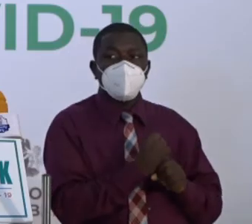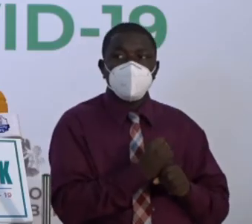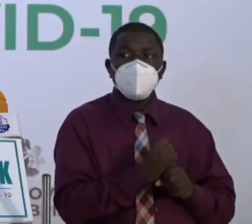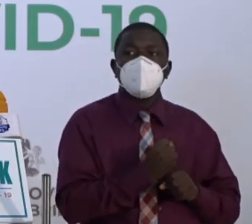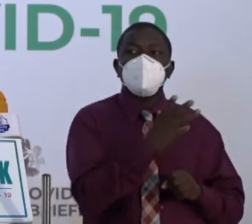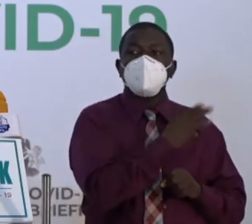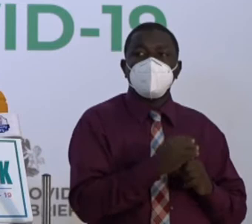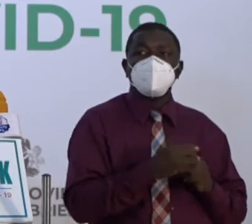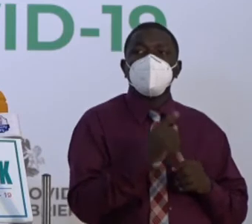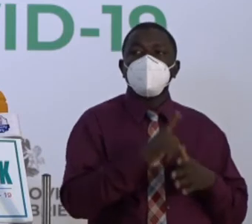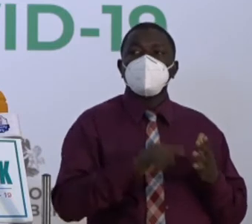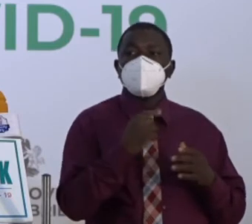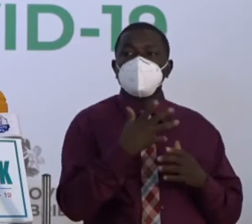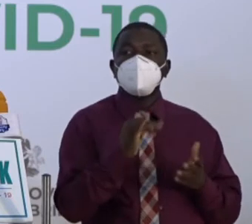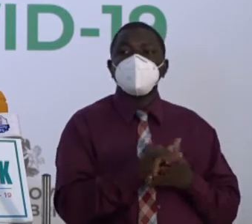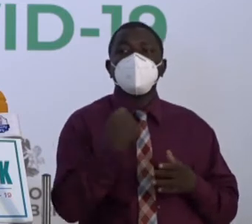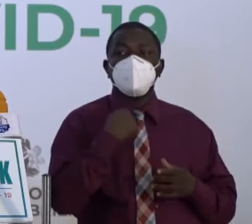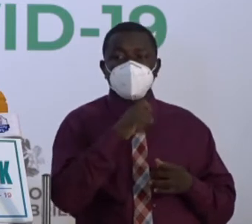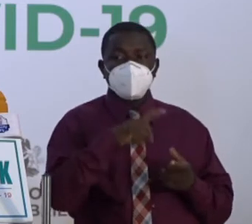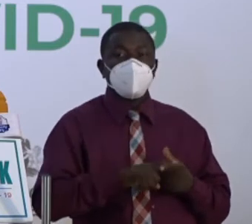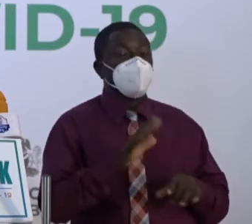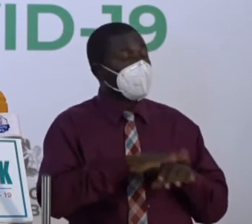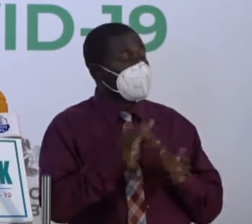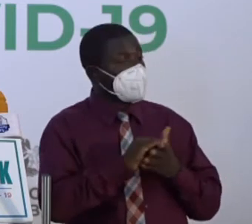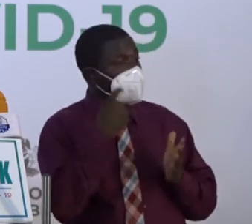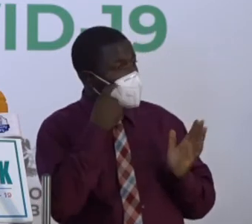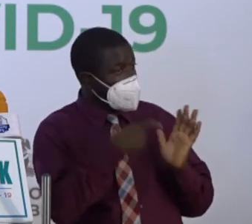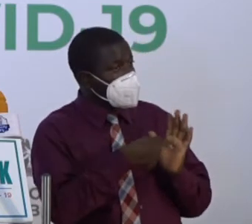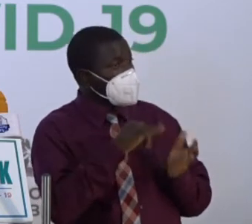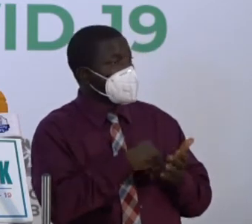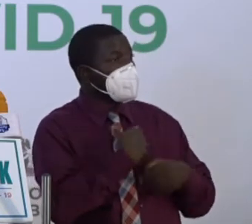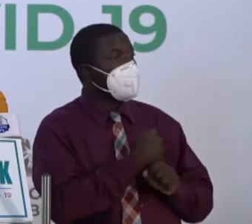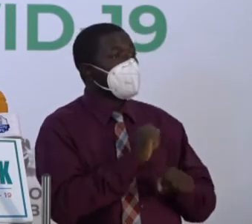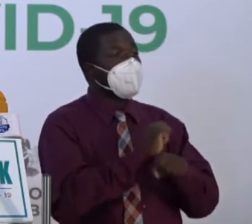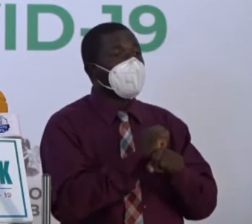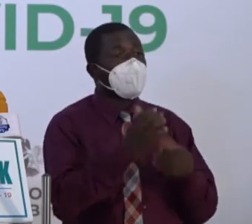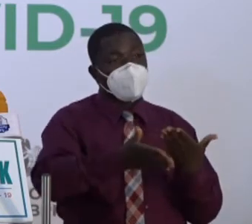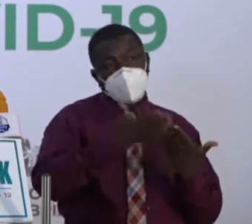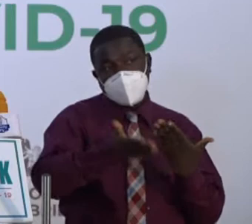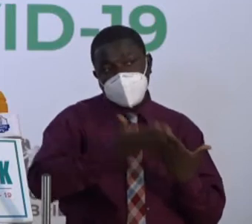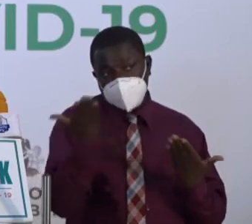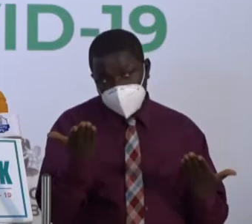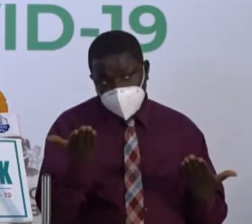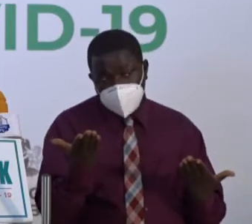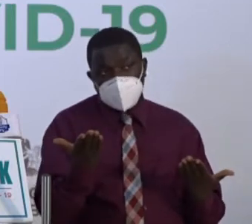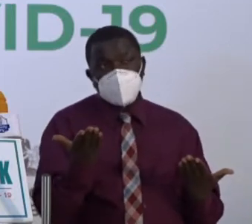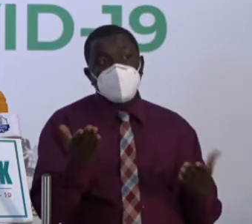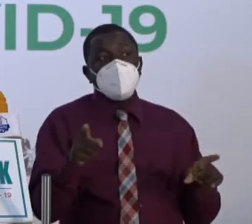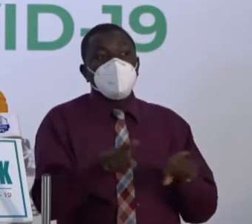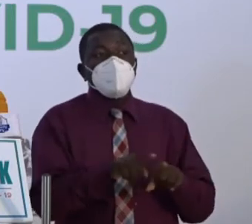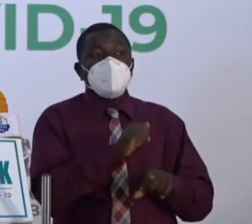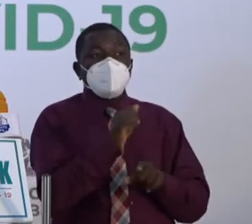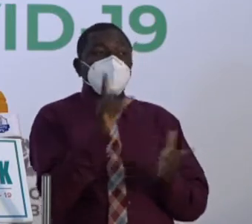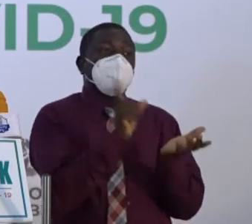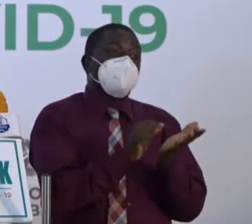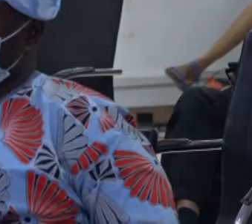Boss Mustafa, said both dashboards corroborate the task force focus on a data-driven response which they have consistently maintained